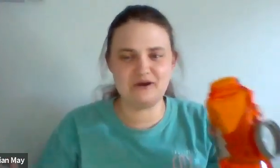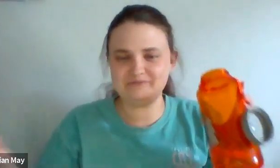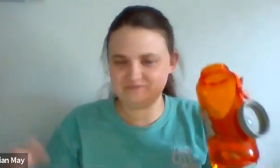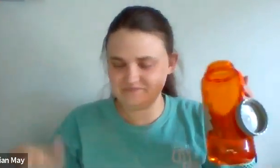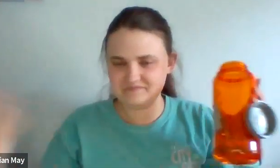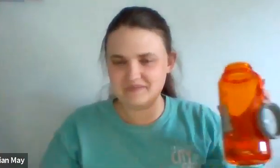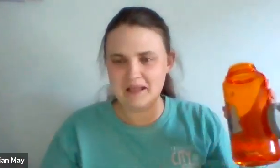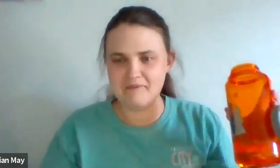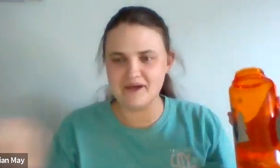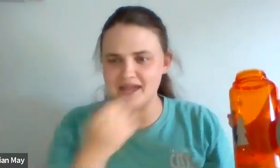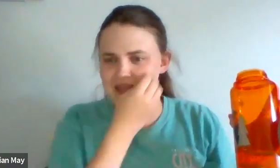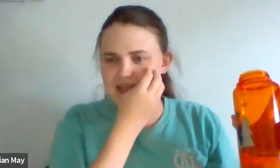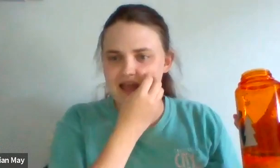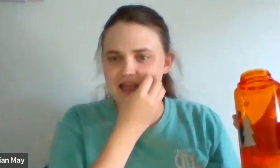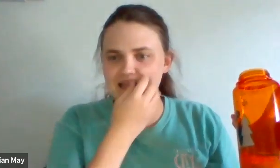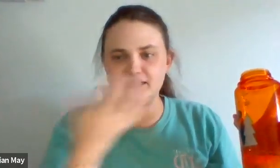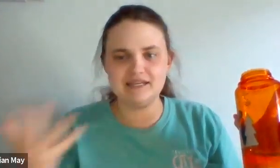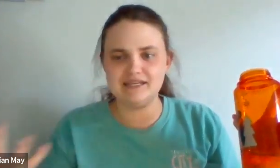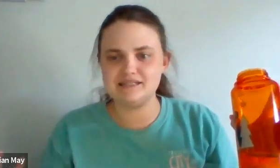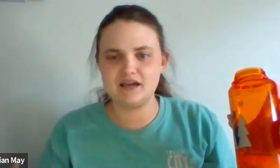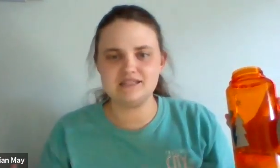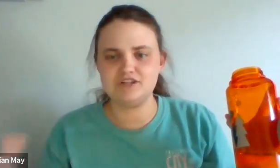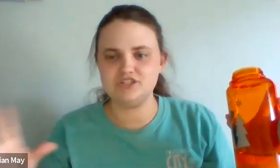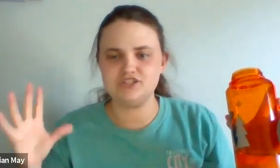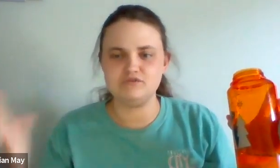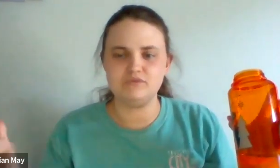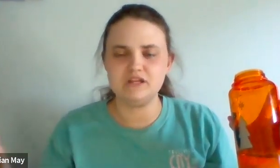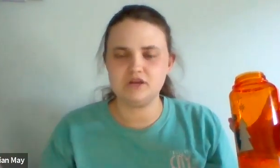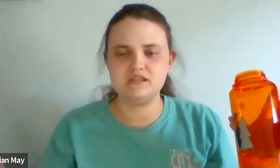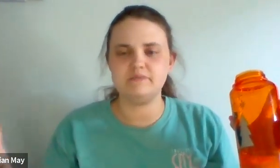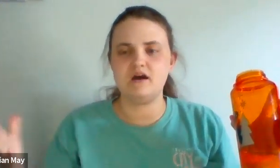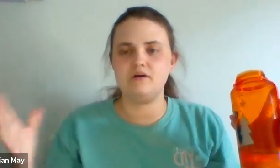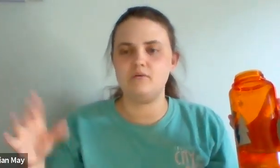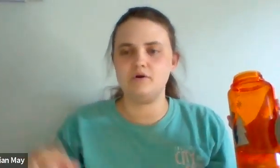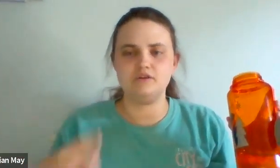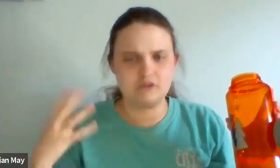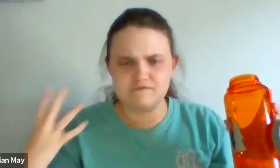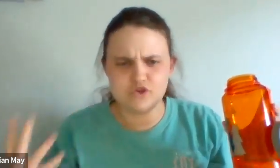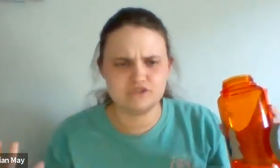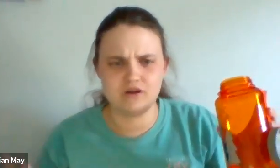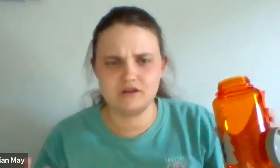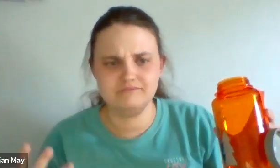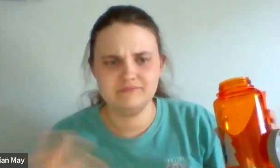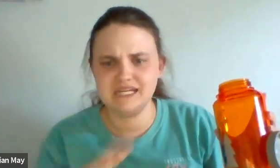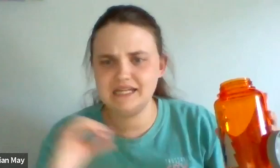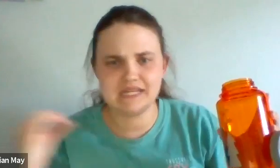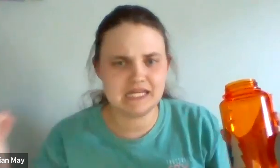So, but any signs that are just you're really curious about or confused on,